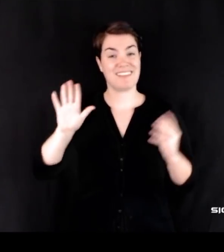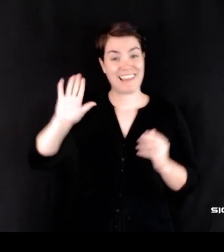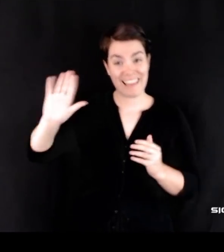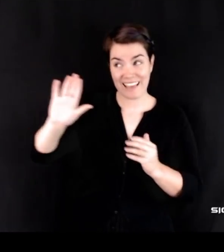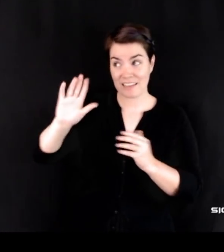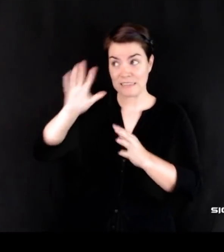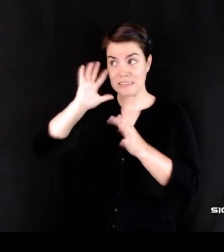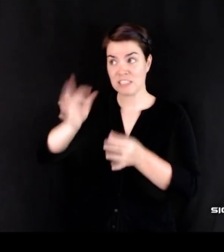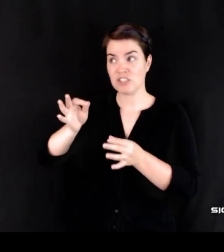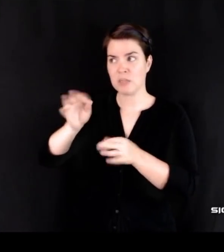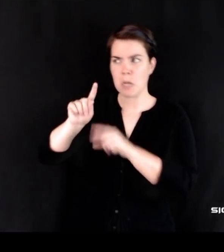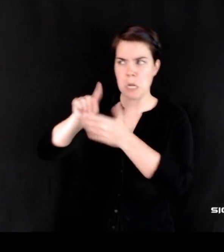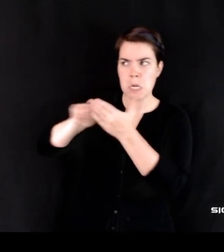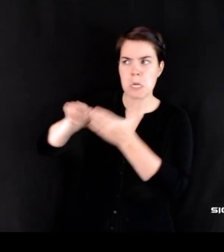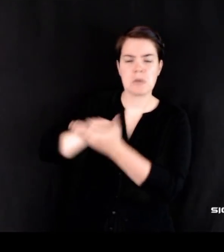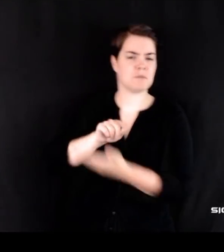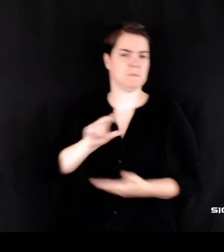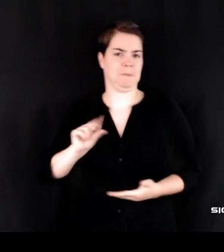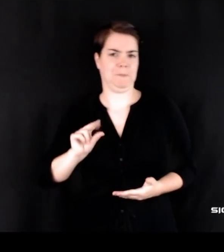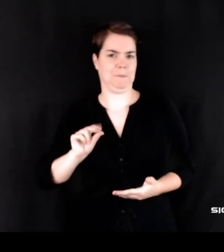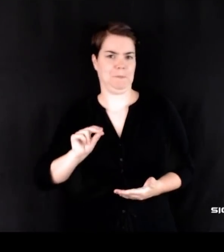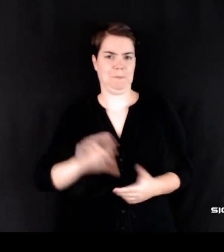General's good faith in that decision.